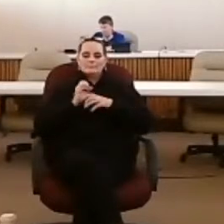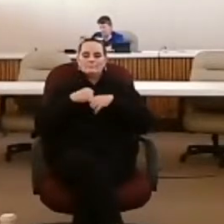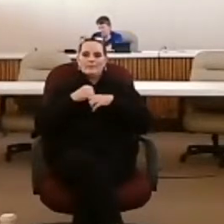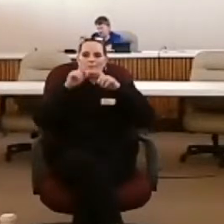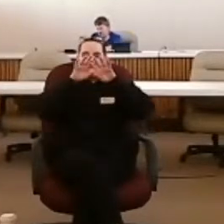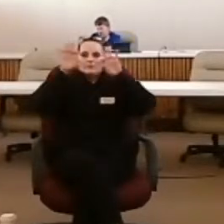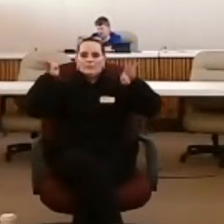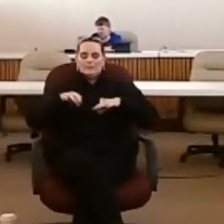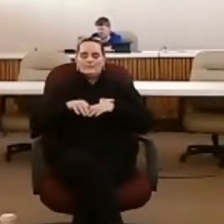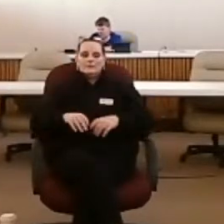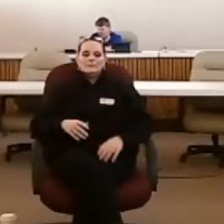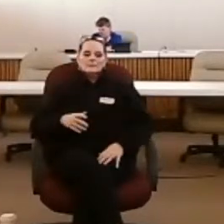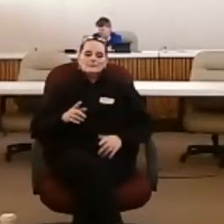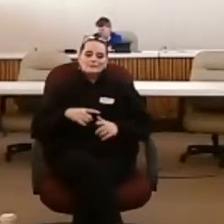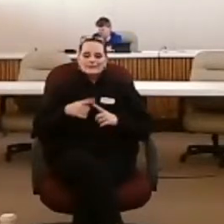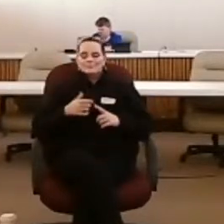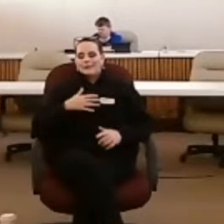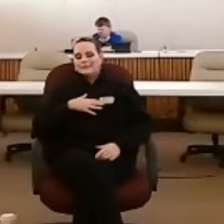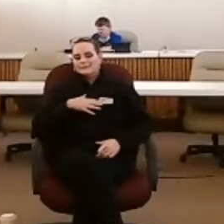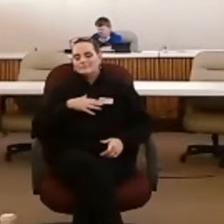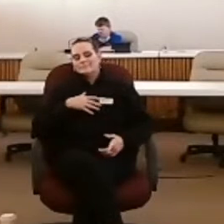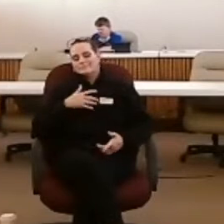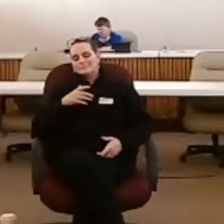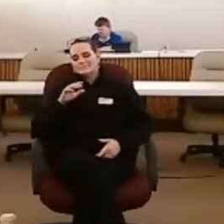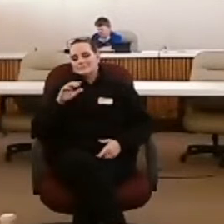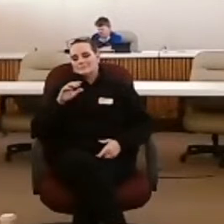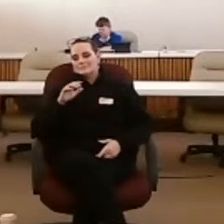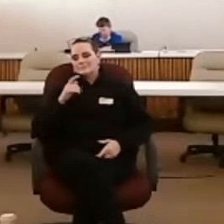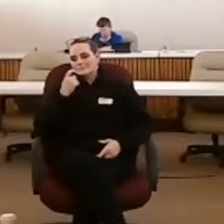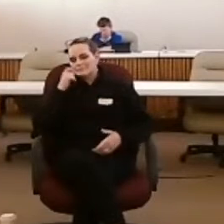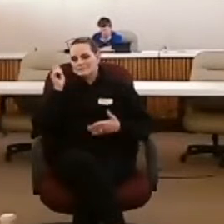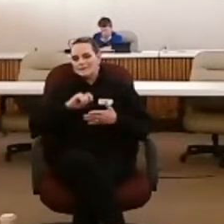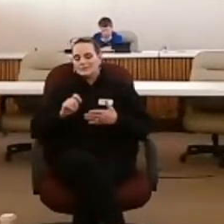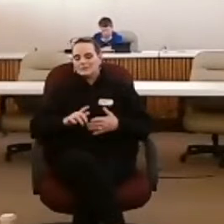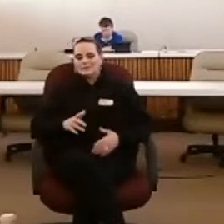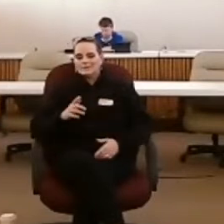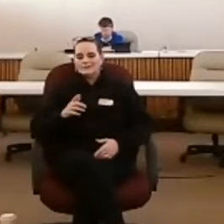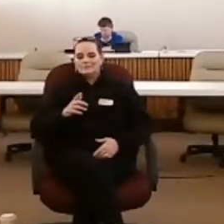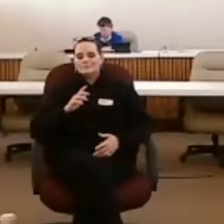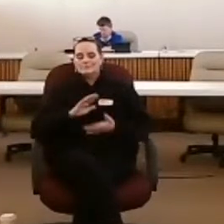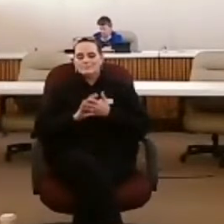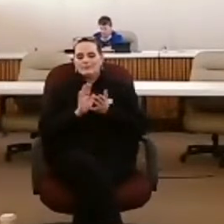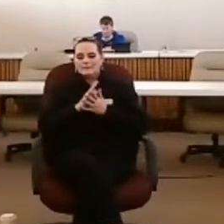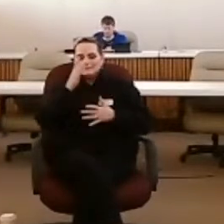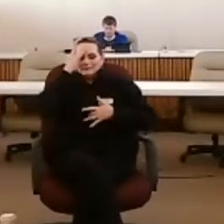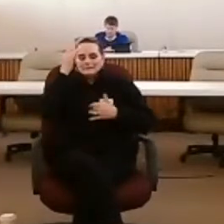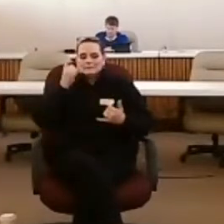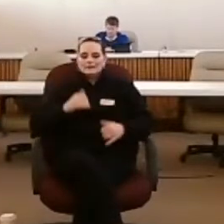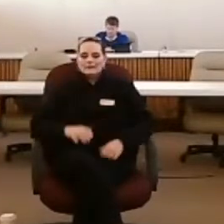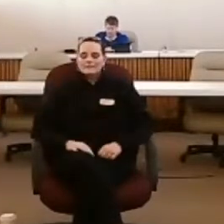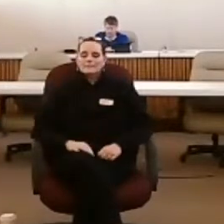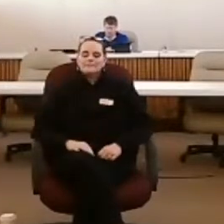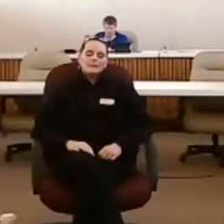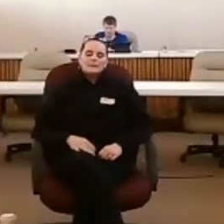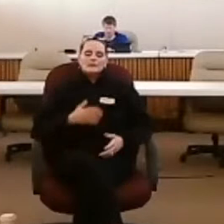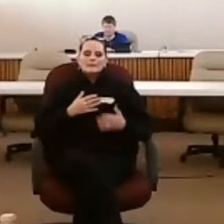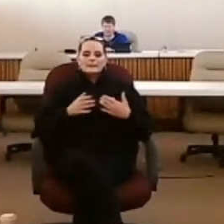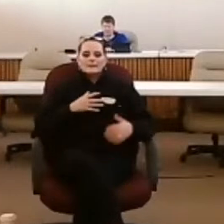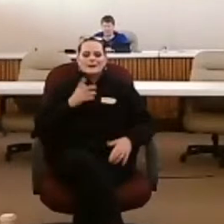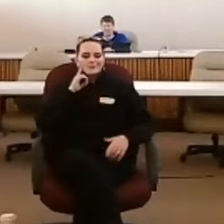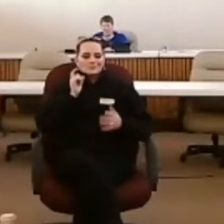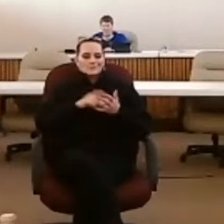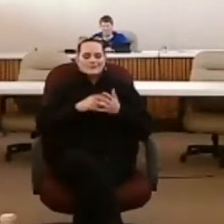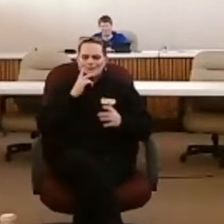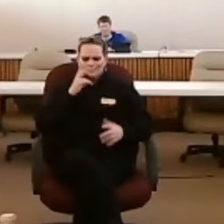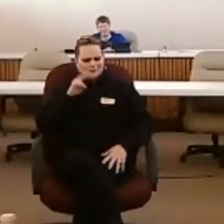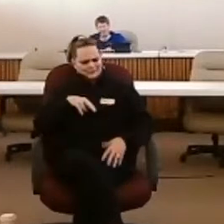admin, who was going to do that today, ended up calling in, unable to come in. So I just realized it as I